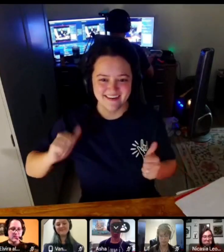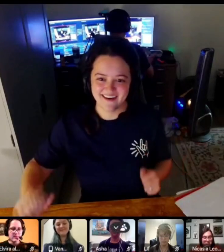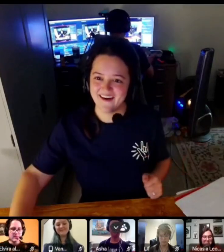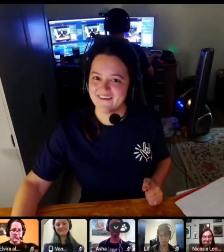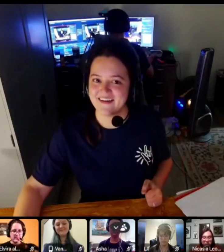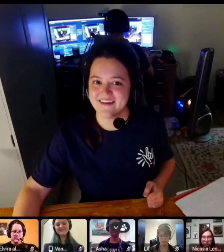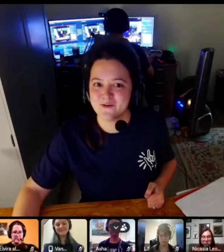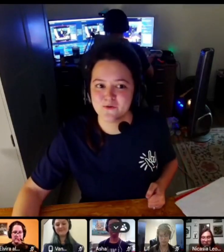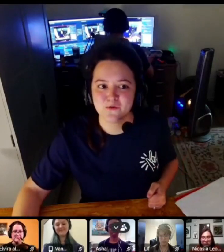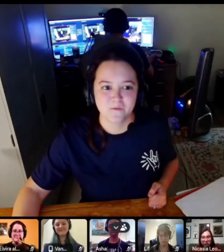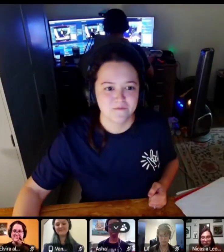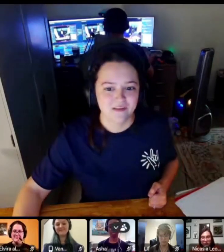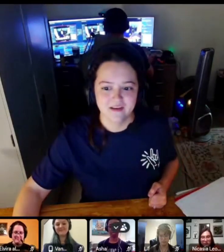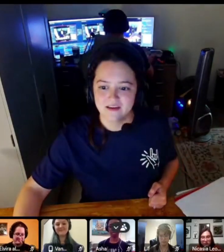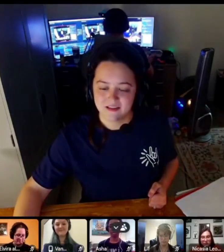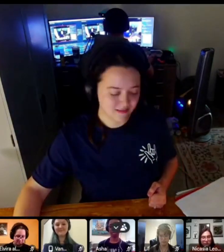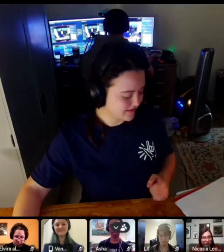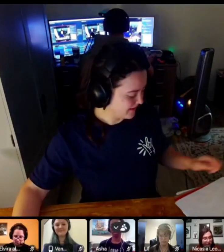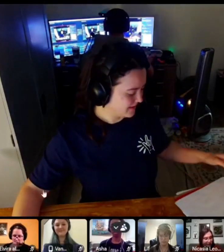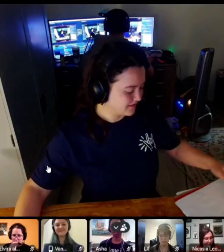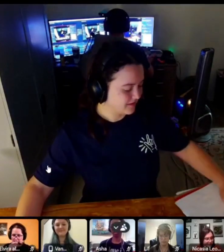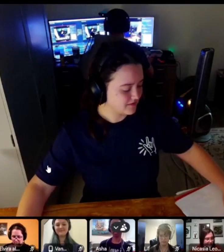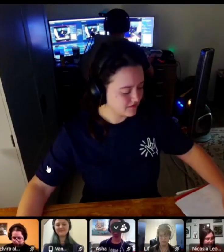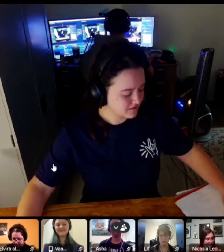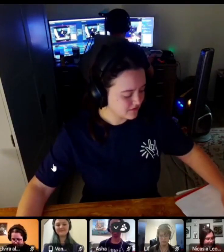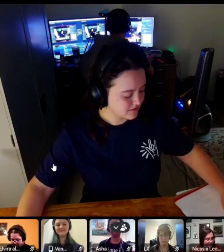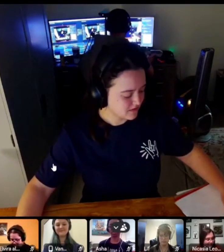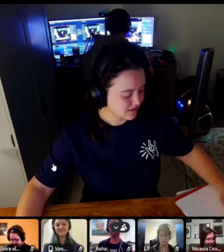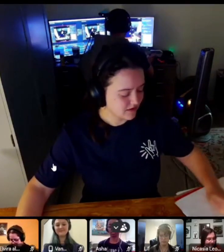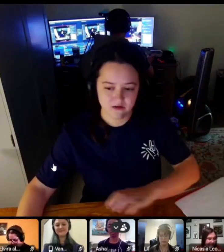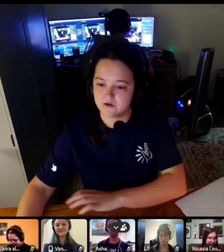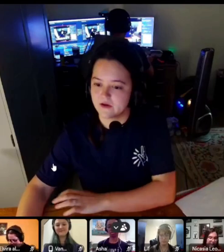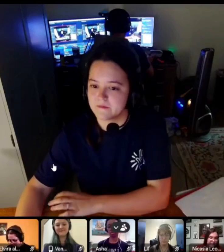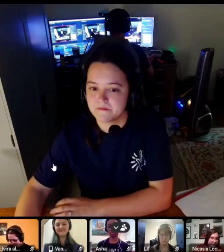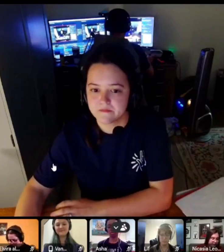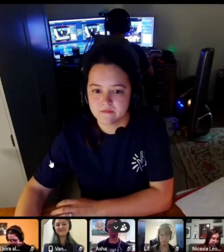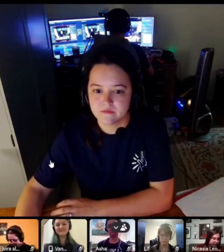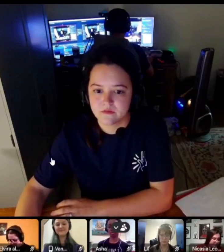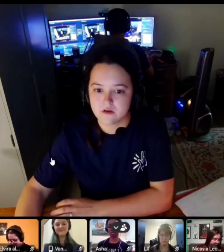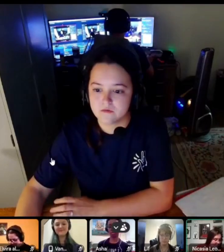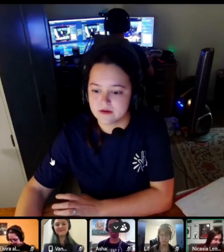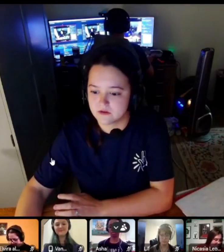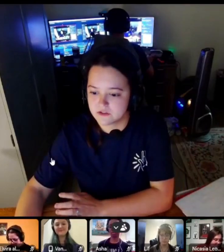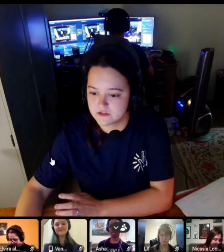All right, cool. Then, okay. Oh my gosh.